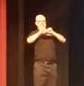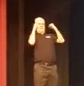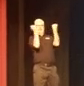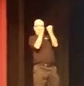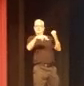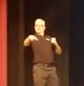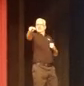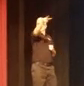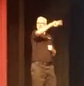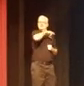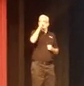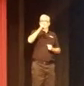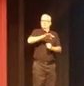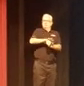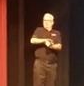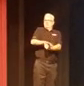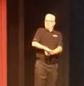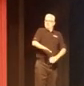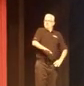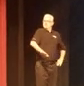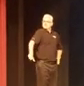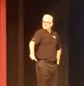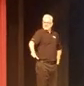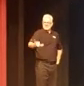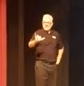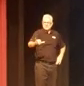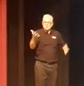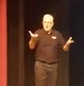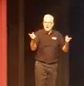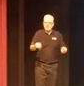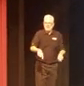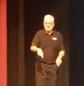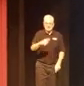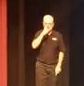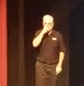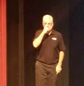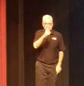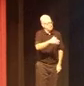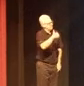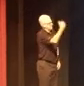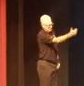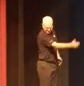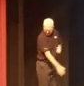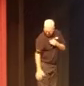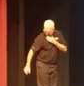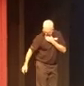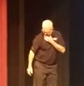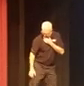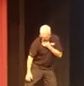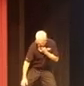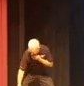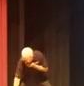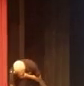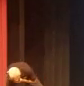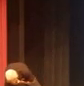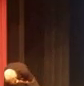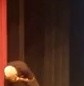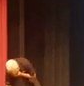But he said, nope, society. We cannot do that. And that's what happened. They oppressed deaf people.